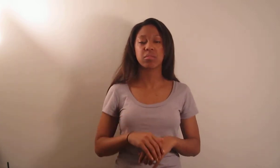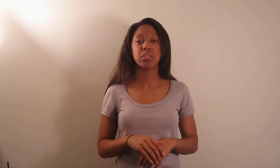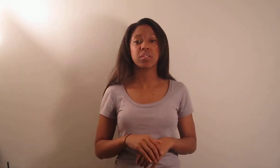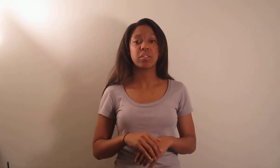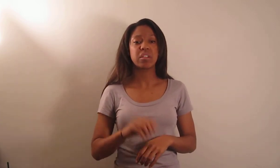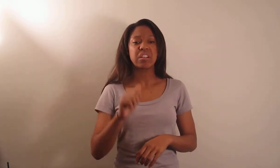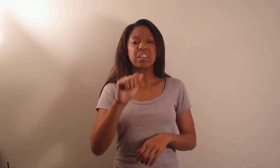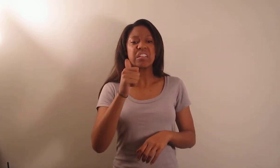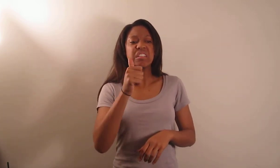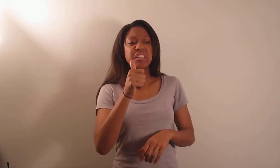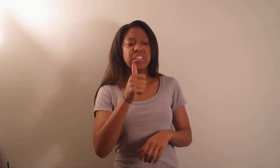hundreds.